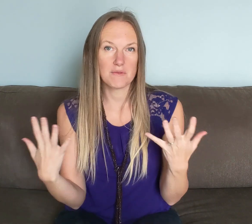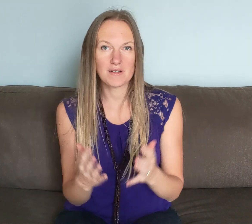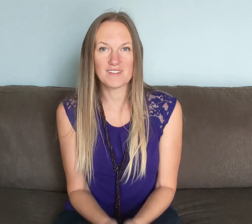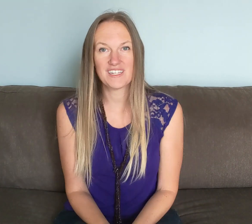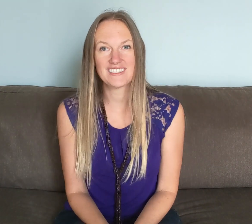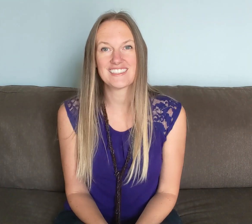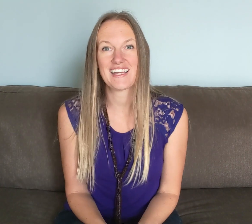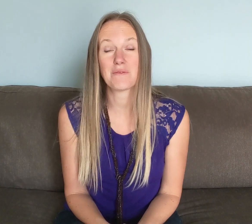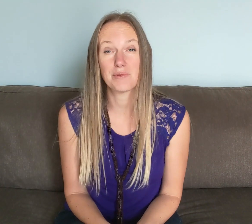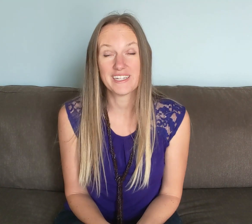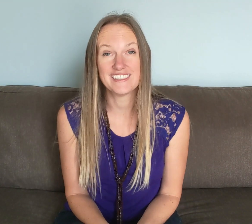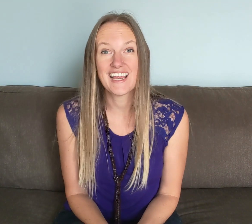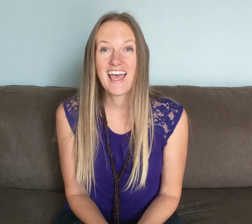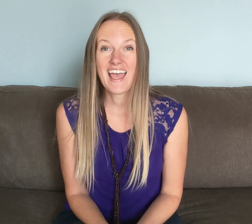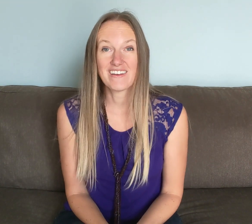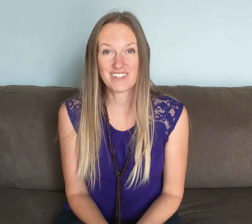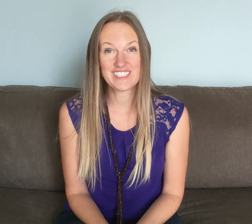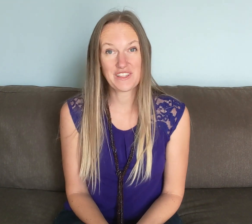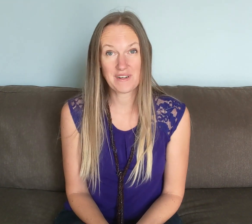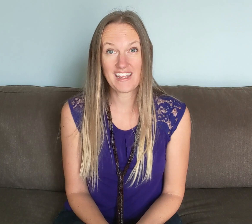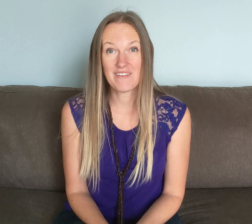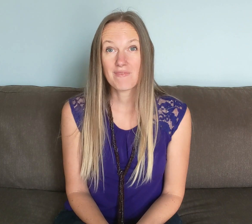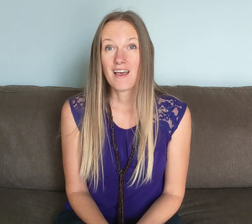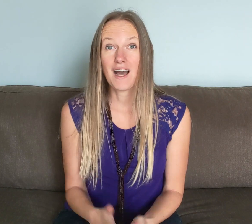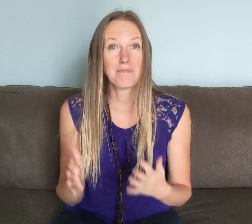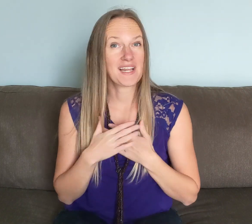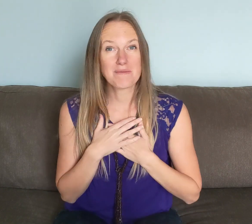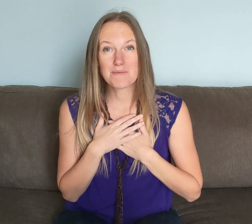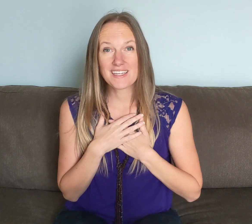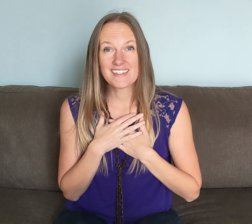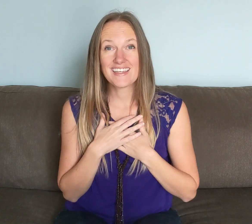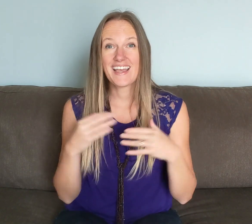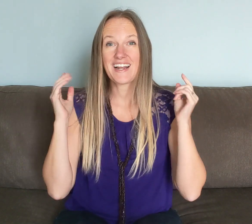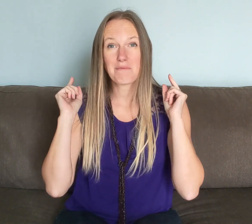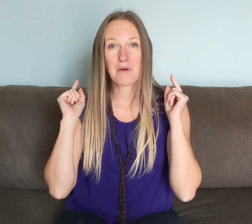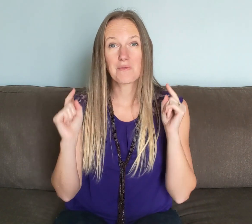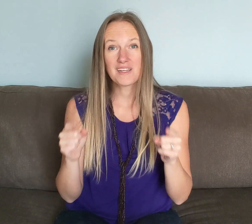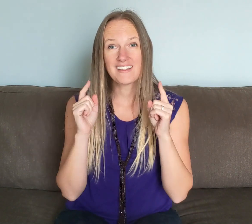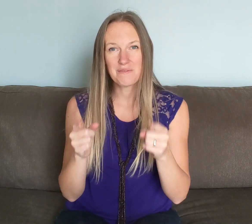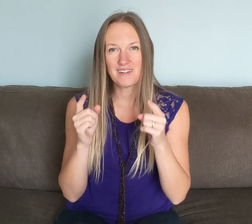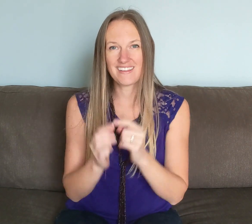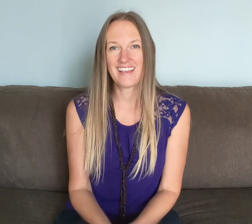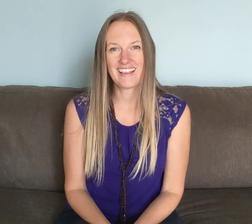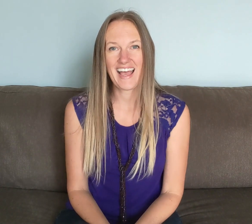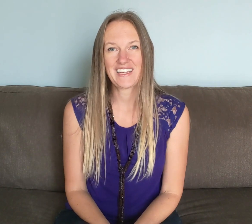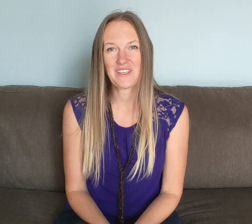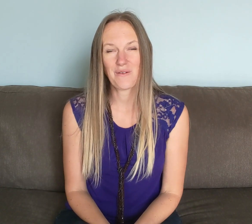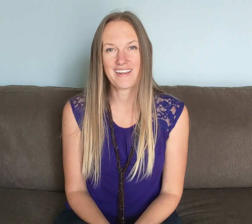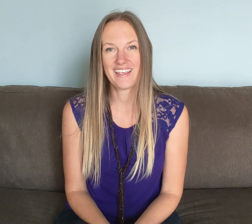we are learning to sign the bridge in verse 3. My name is Mandy and I'm really glad you're